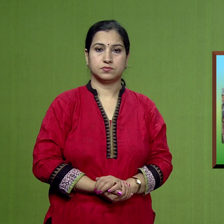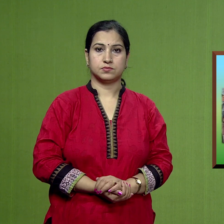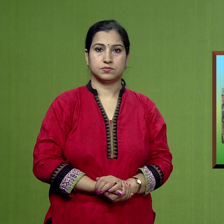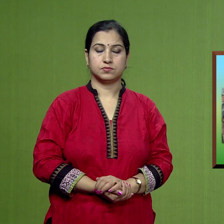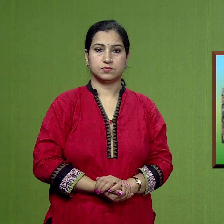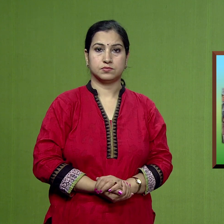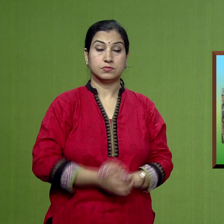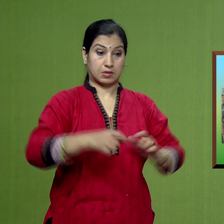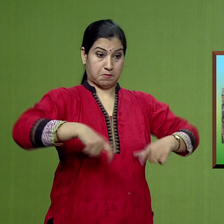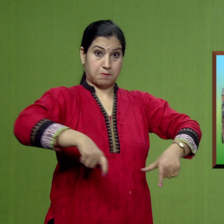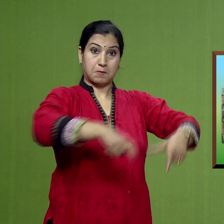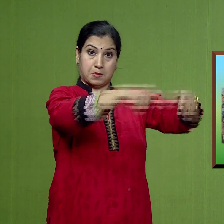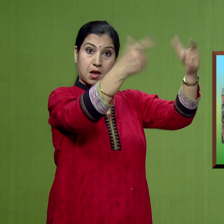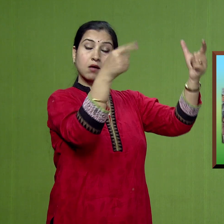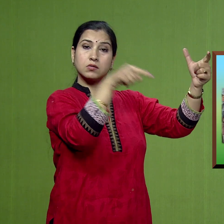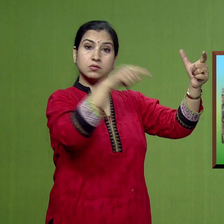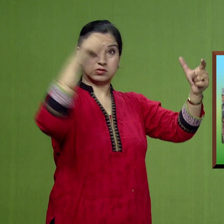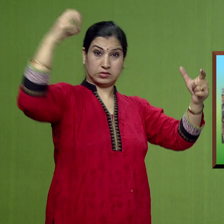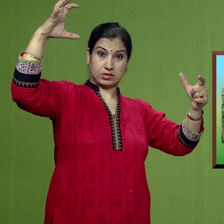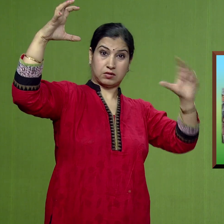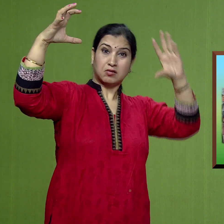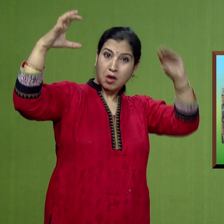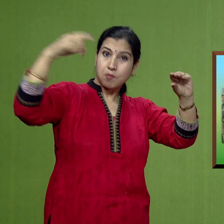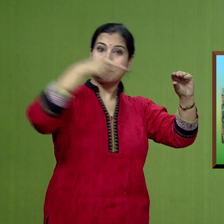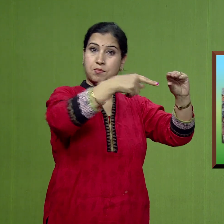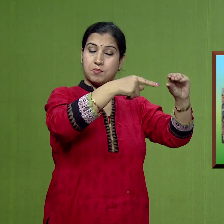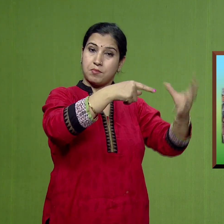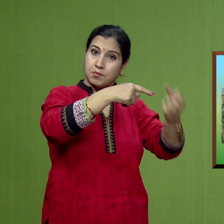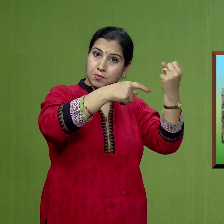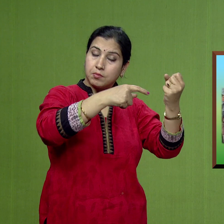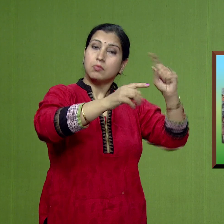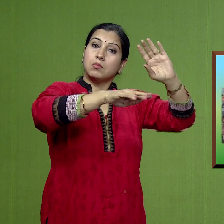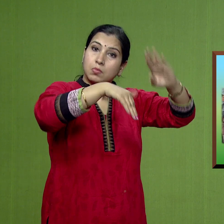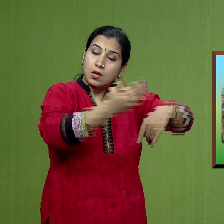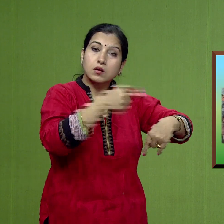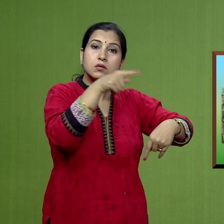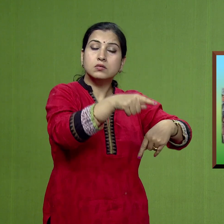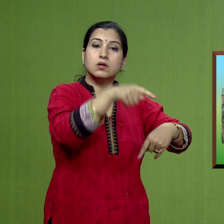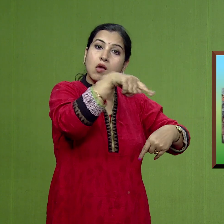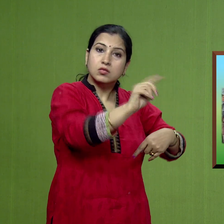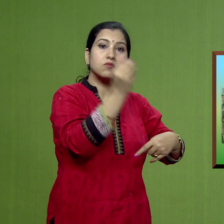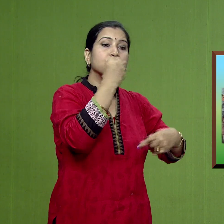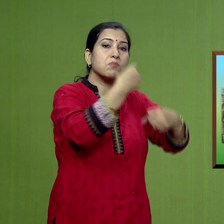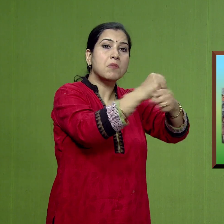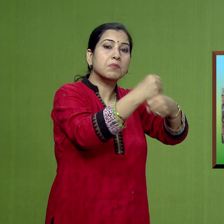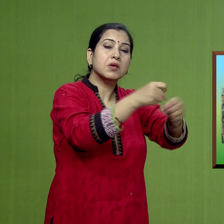The plants get less sunlight, thereby affecting their food manufacturing